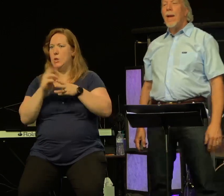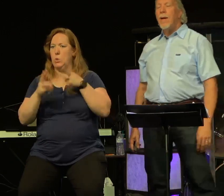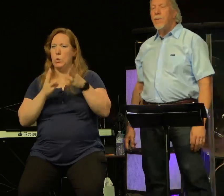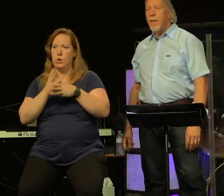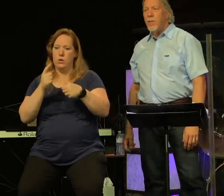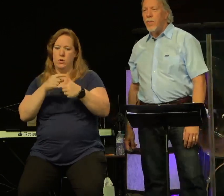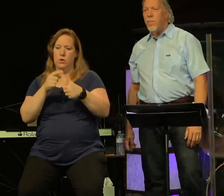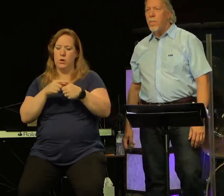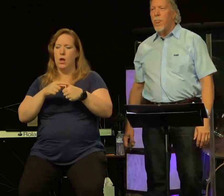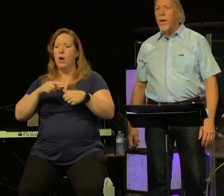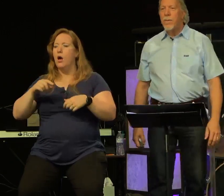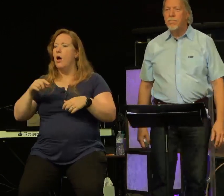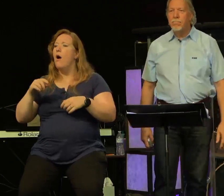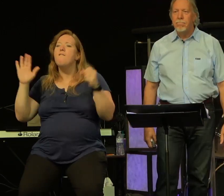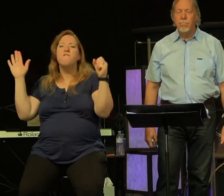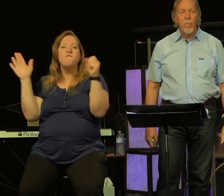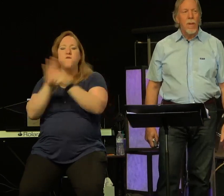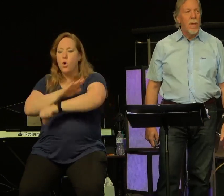Undivided attention.